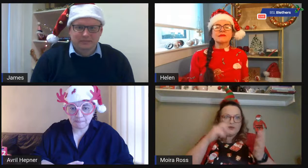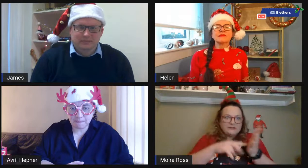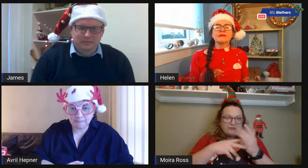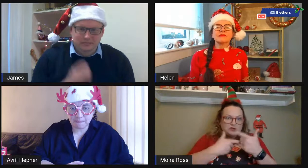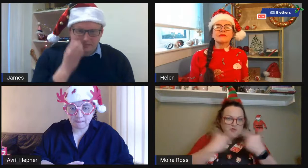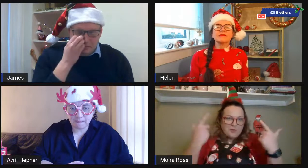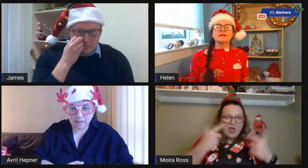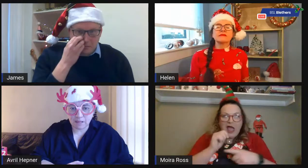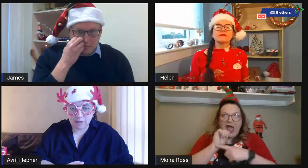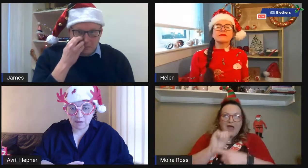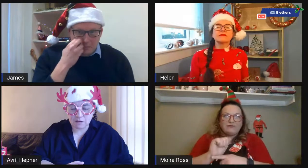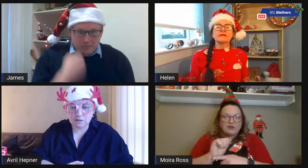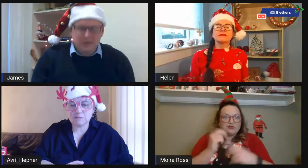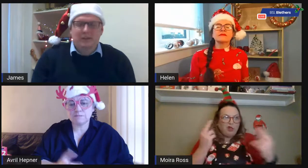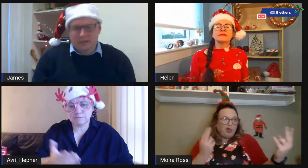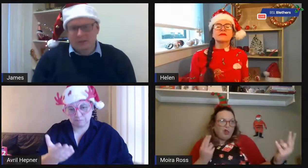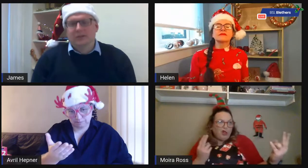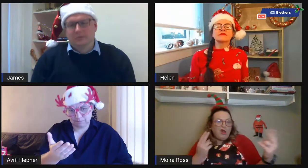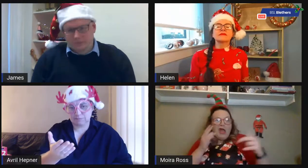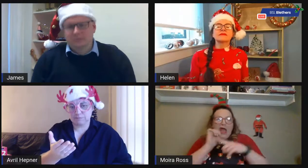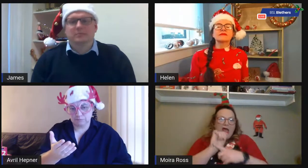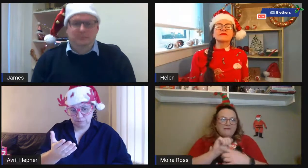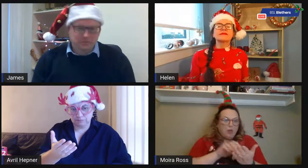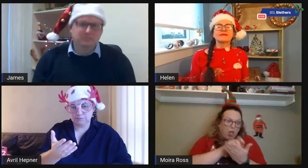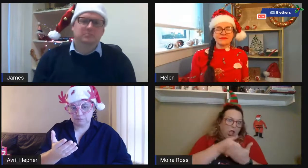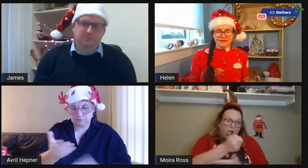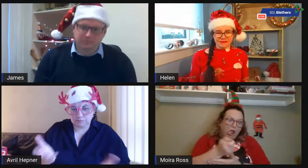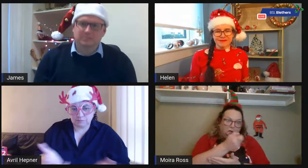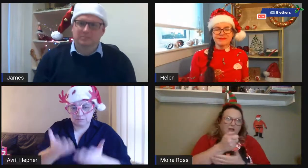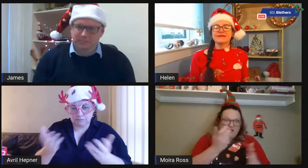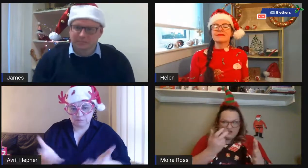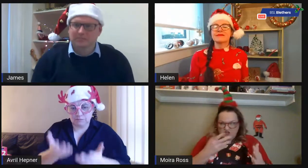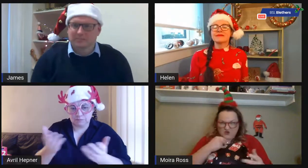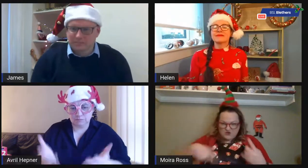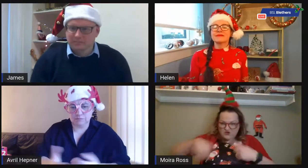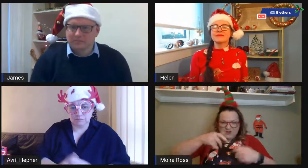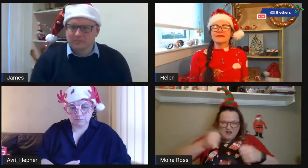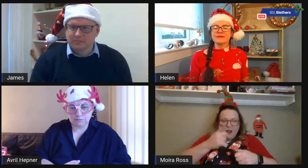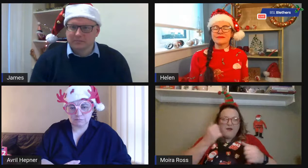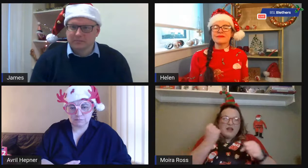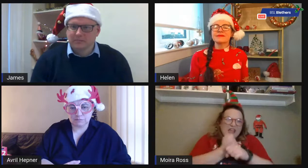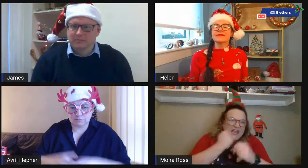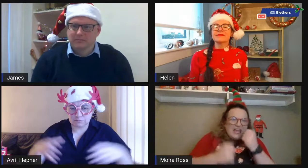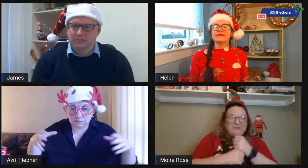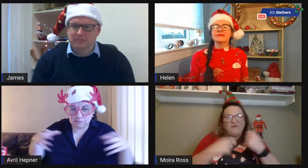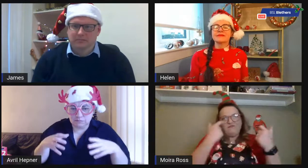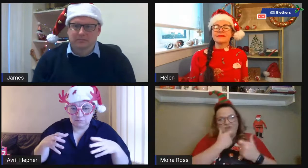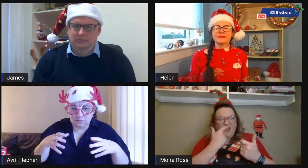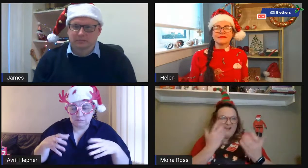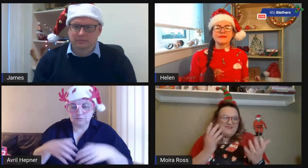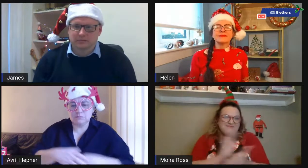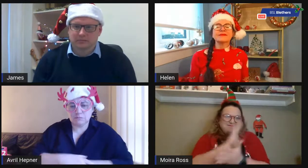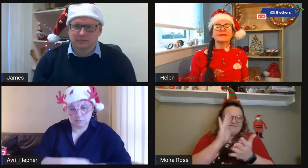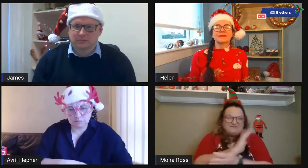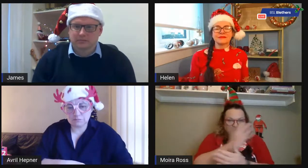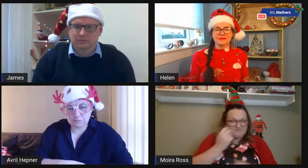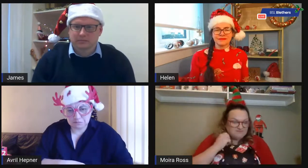Yeah, we really want to avoid watching television too much and avoid just kind of slobbing out on the sofa. So we play games